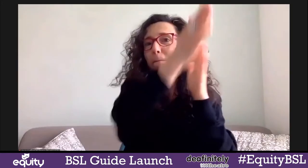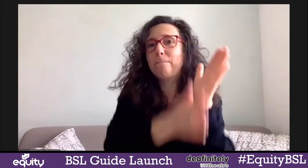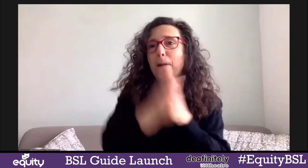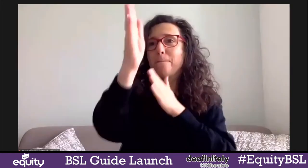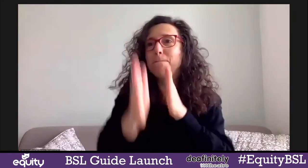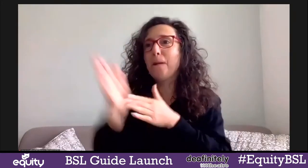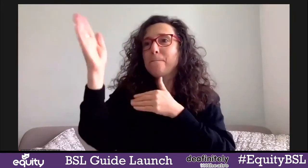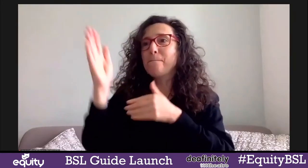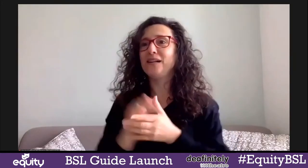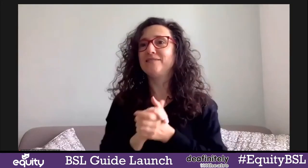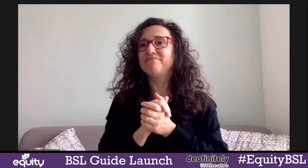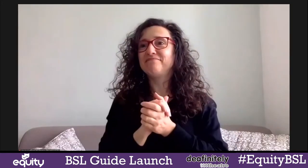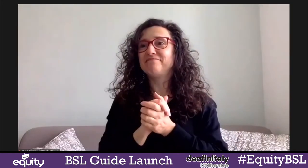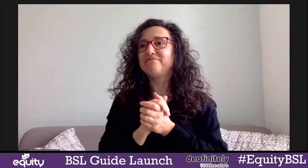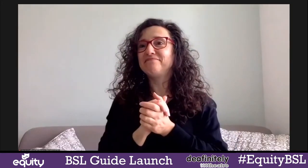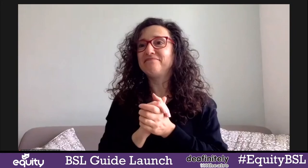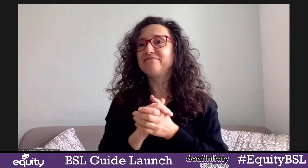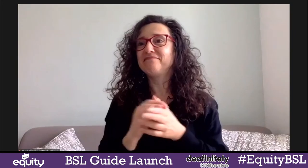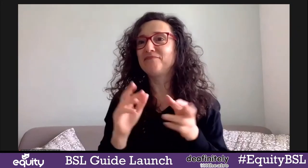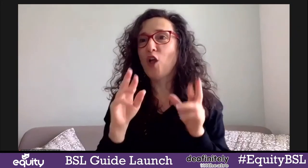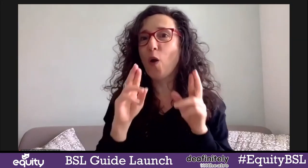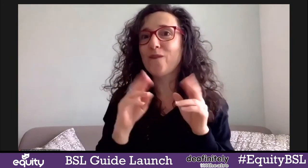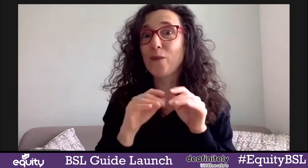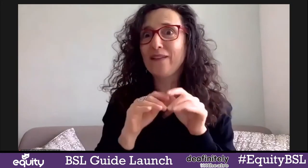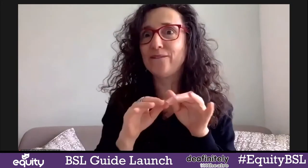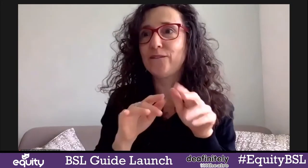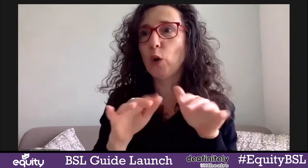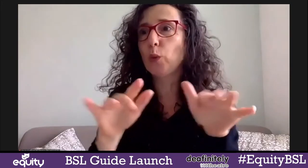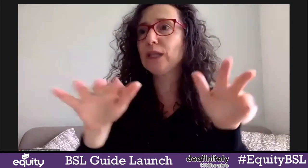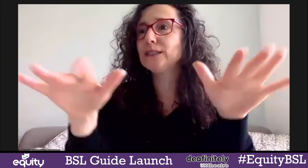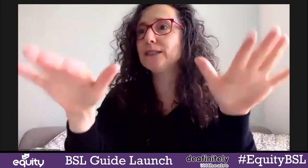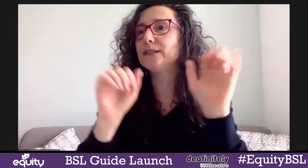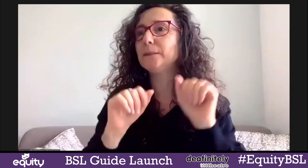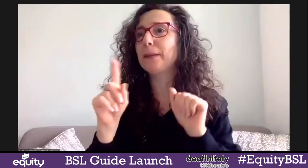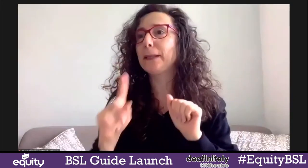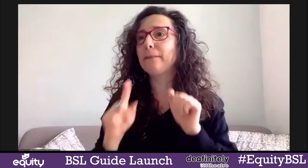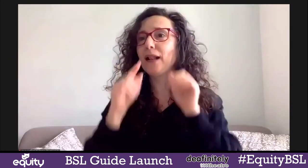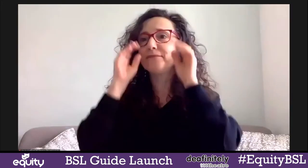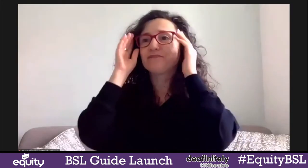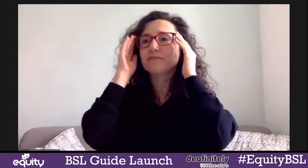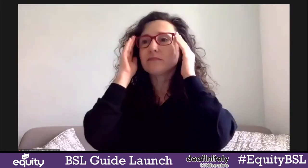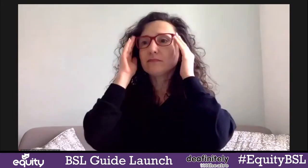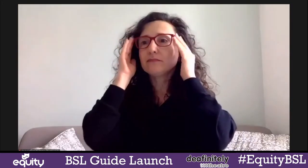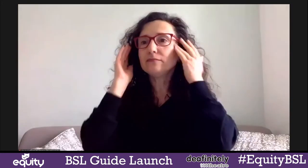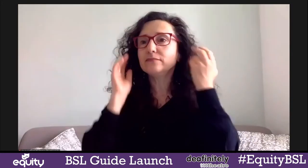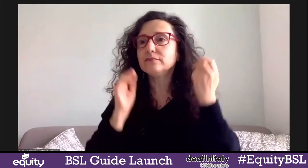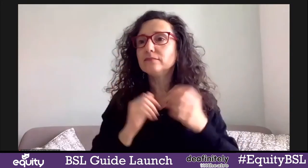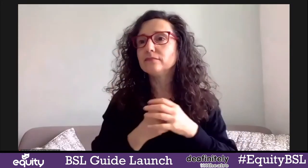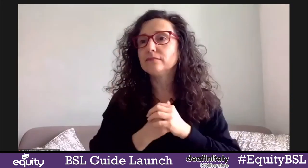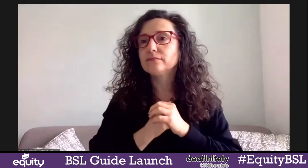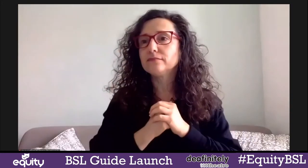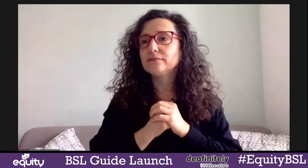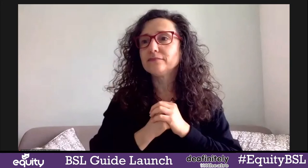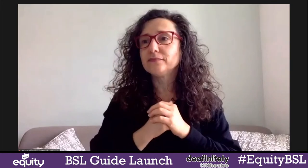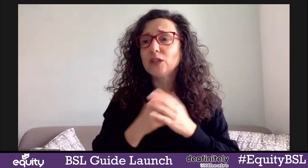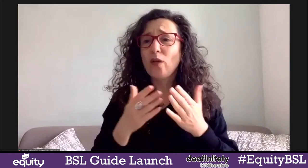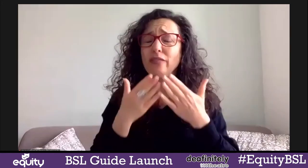down and really see the careers flourishing for deaf people. And I really hope we see